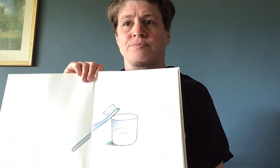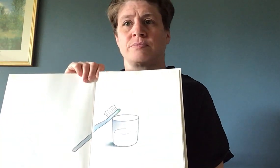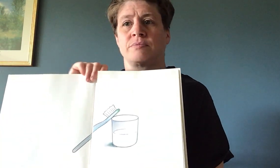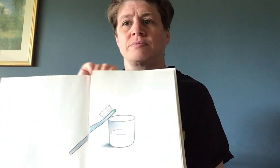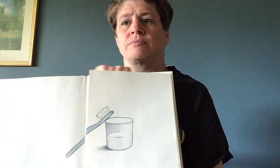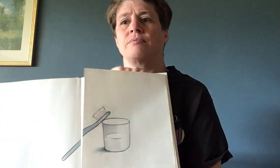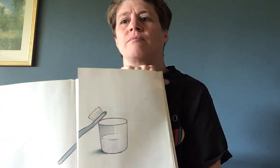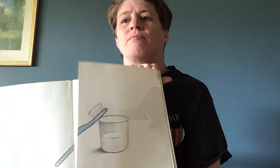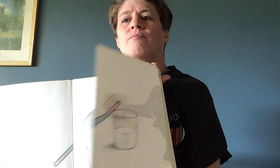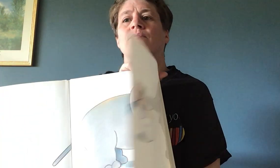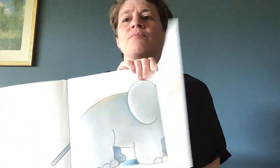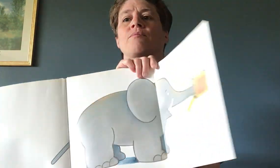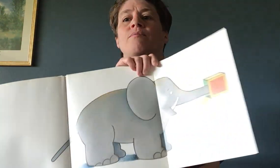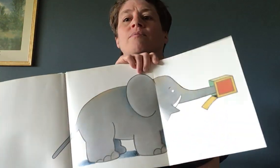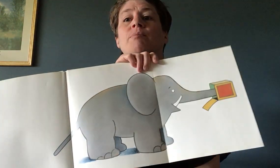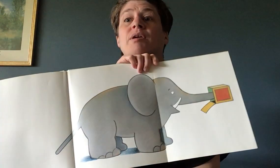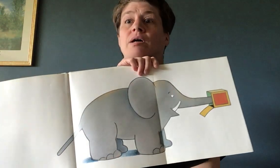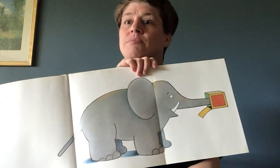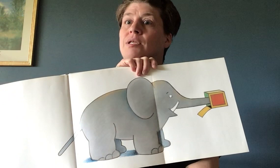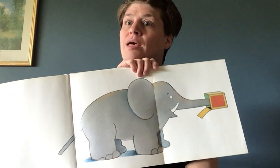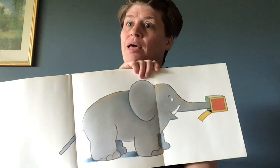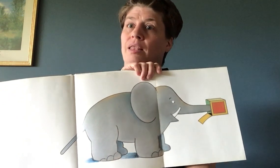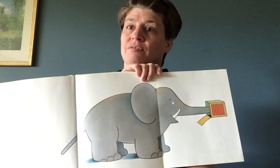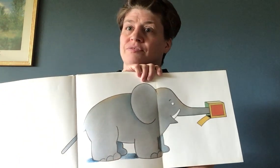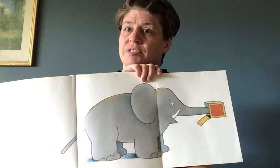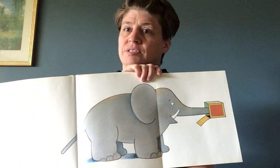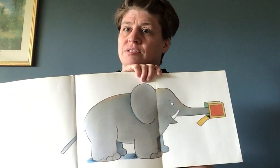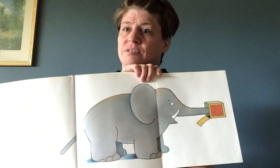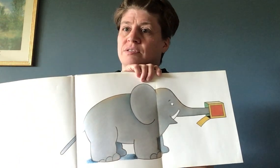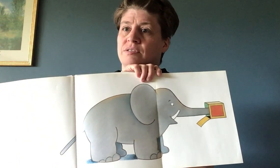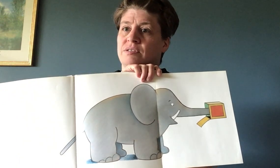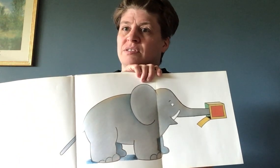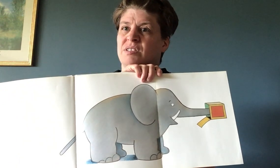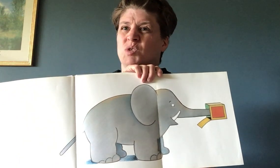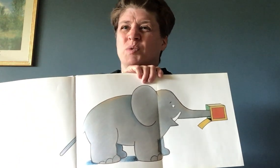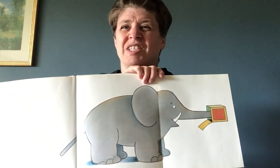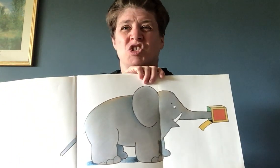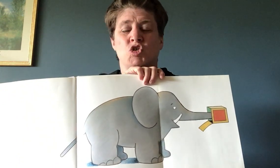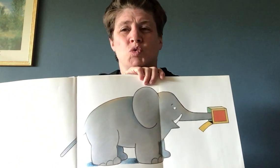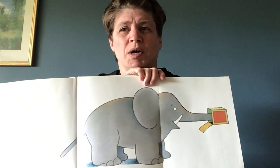It becomes an elephant with its trunk